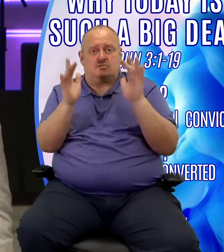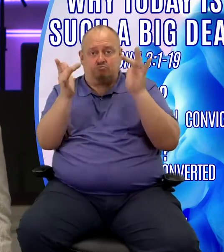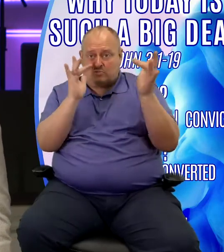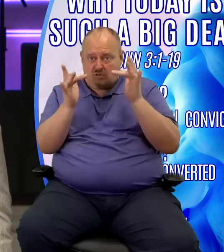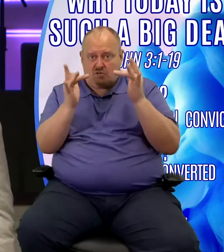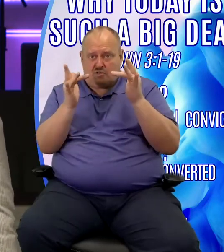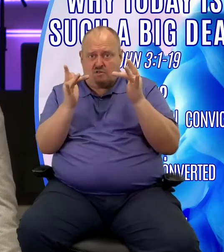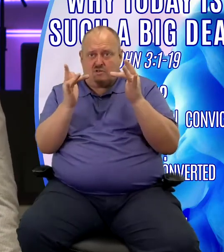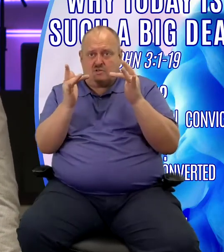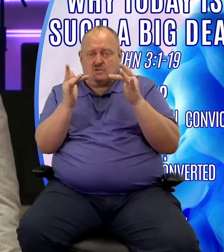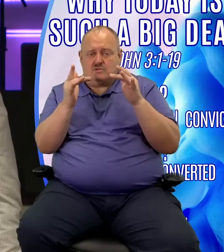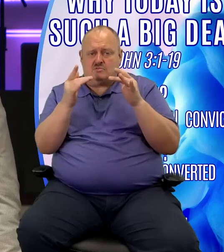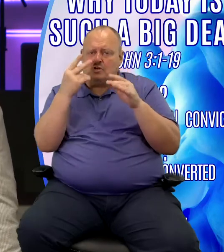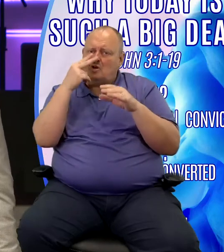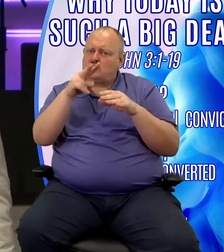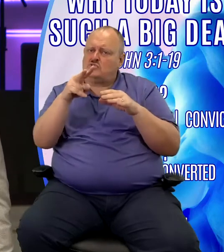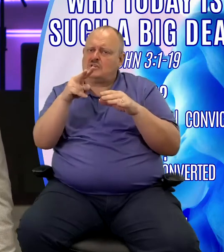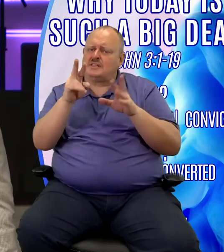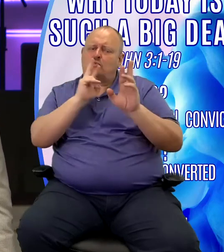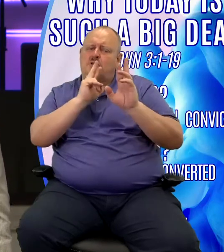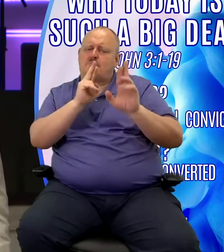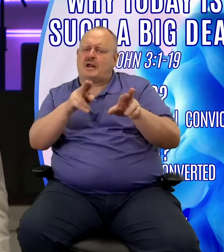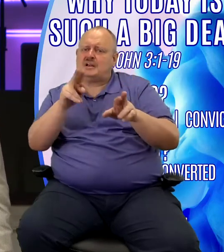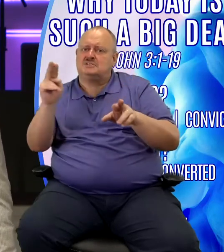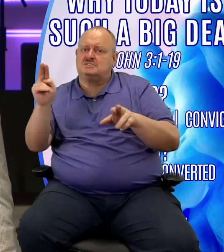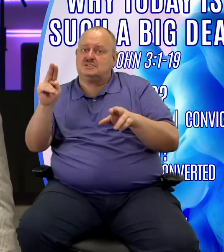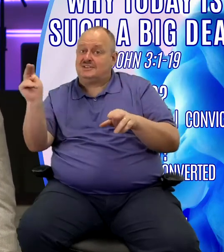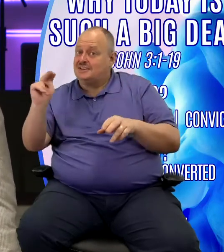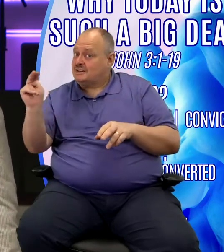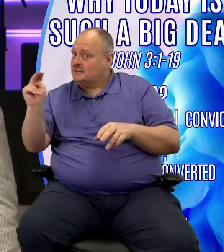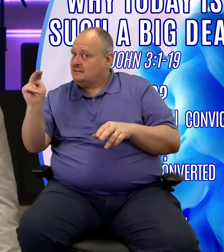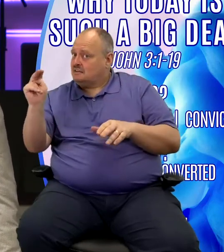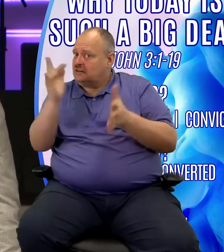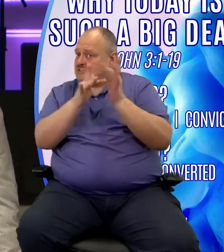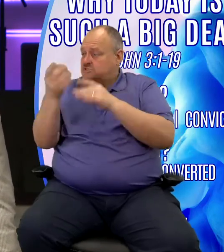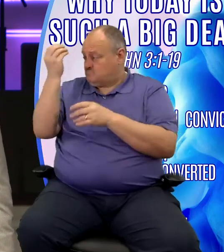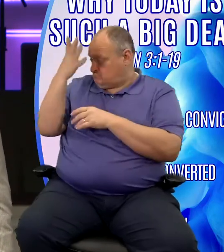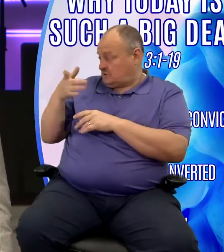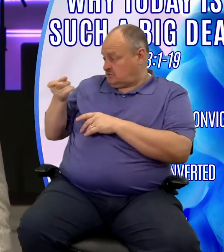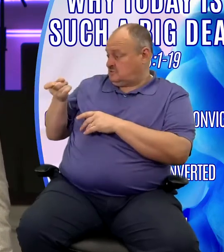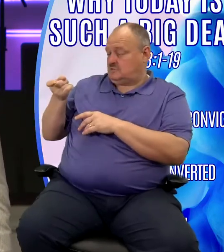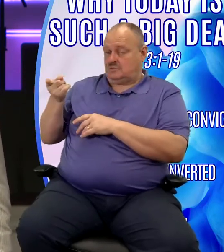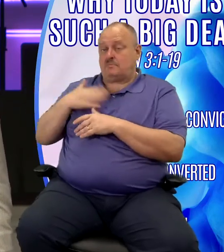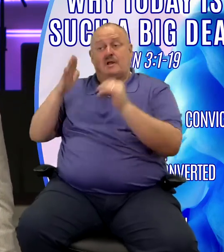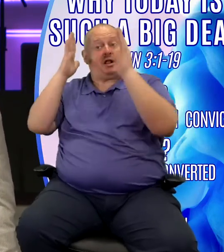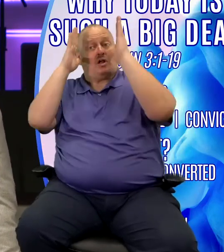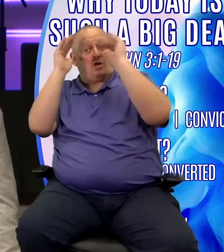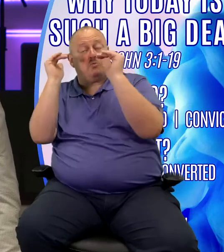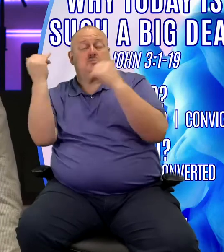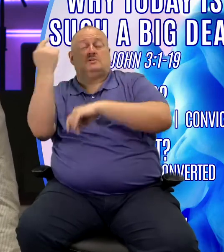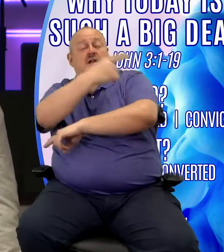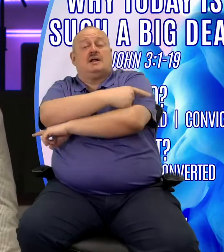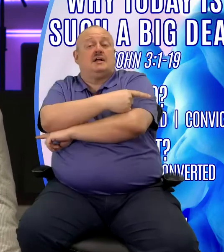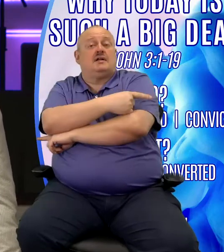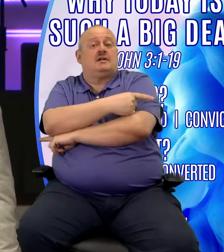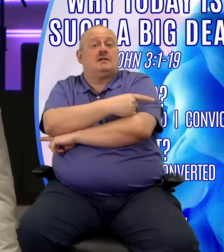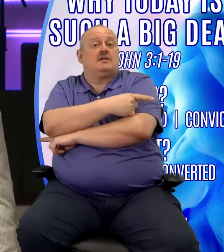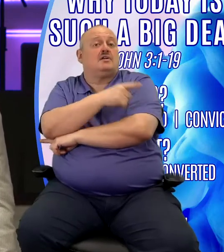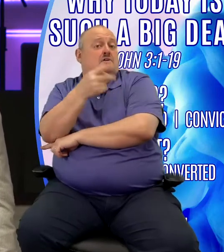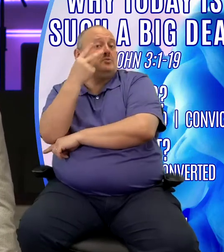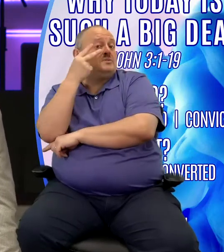the response of Nicodemus. I want you to see what Jesus says to him, and it's my hope and desire today that you will